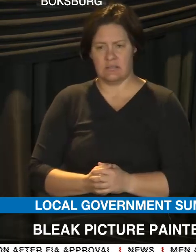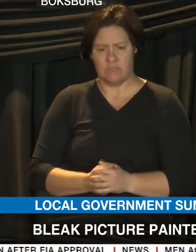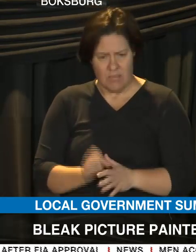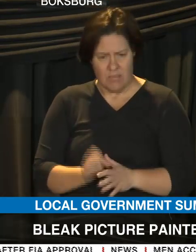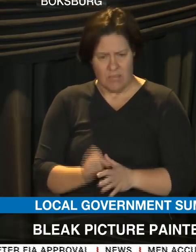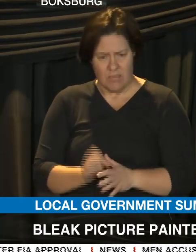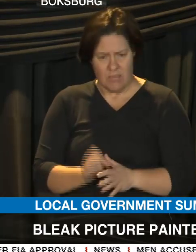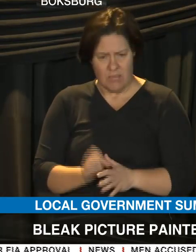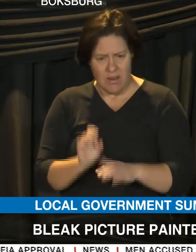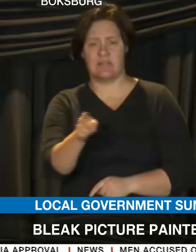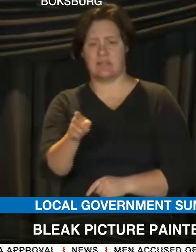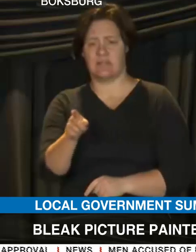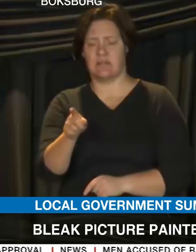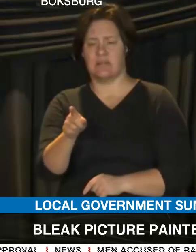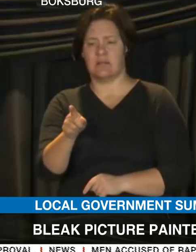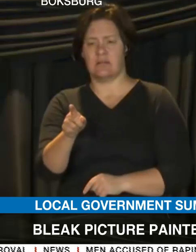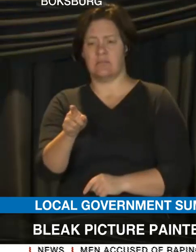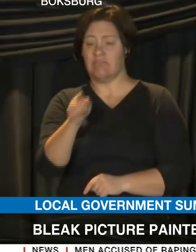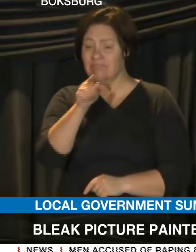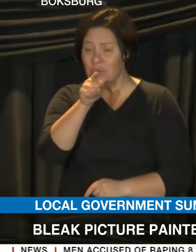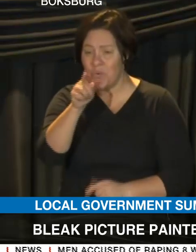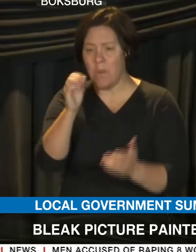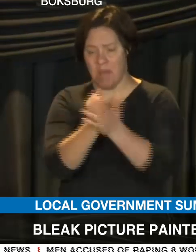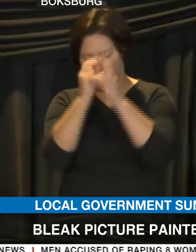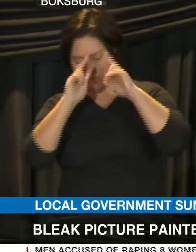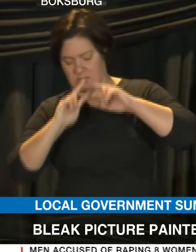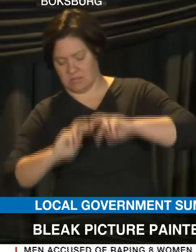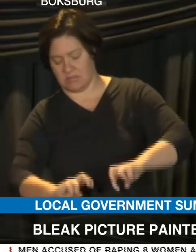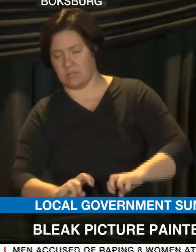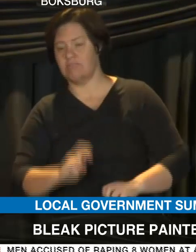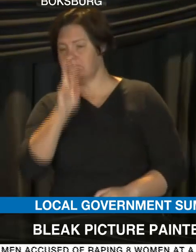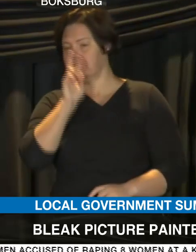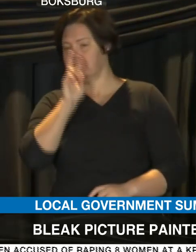because this is precisely what you need to look at.